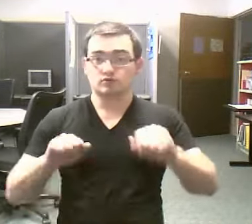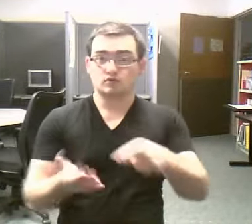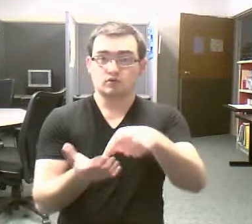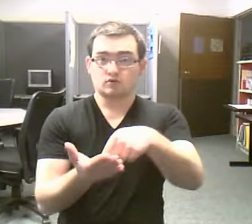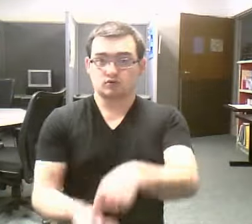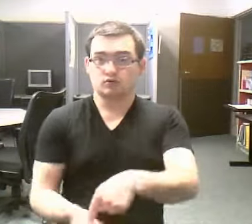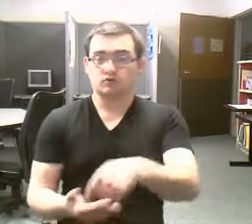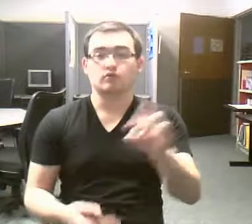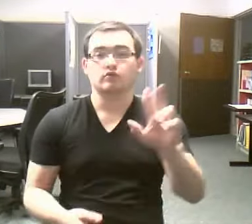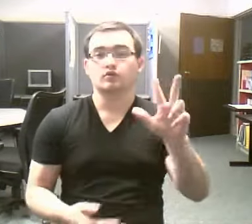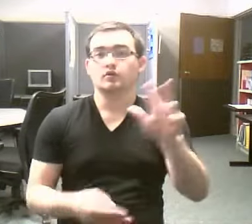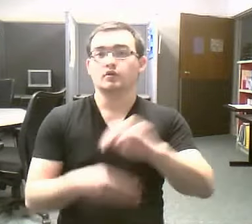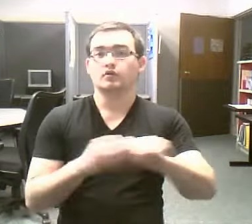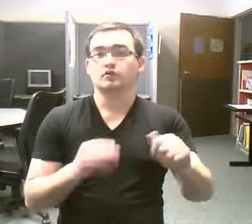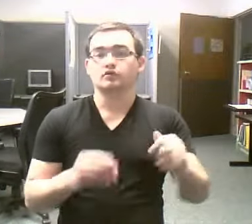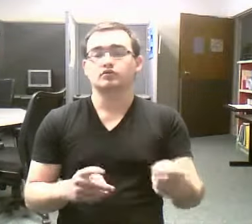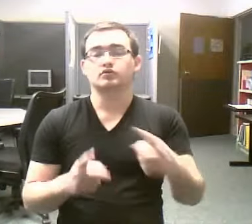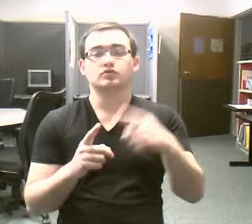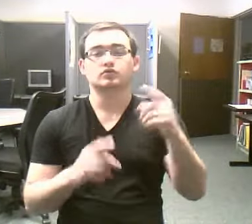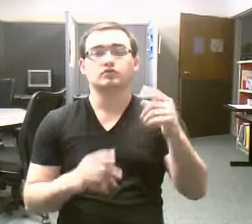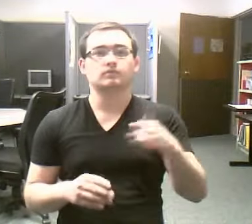0 is an integer. I have nothing.